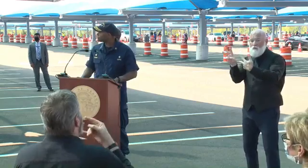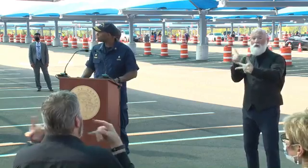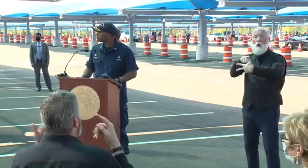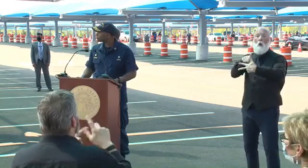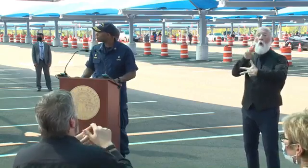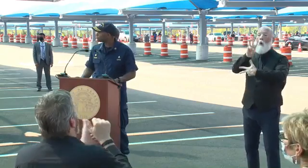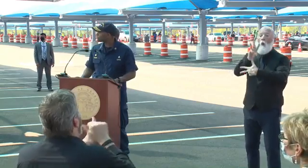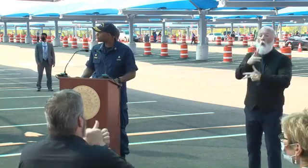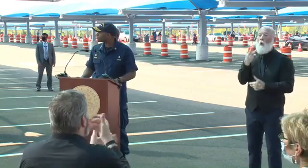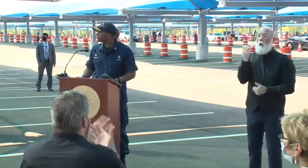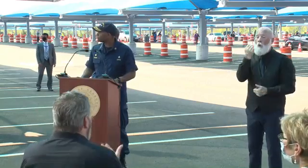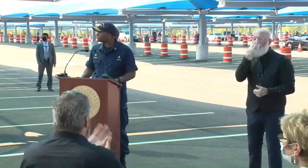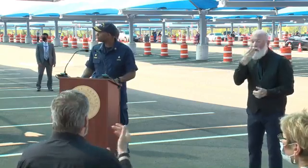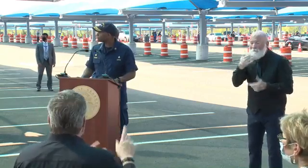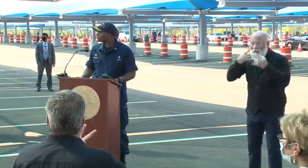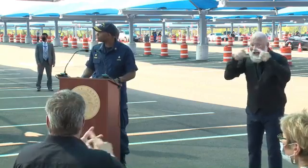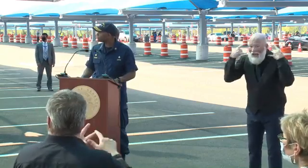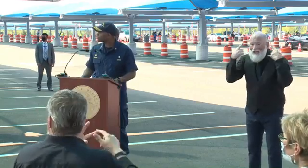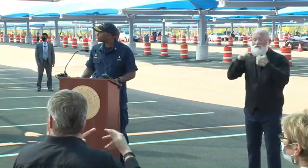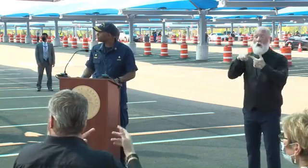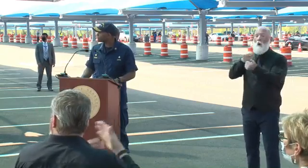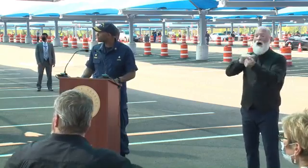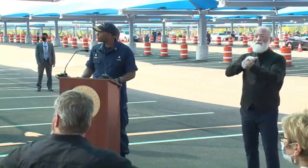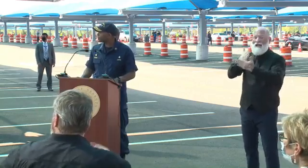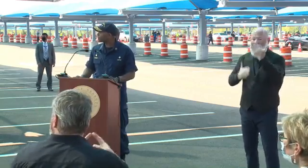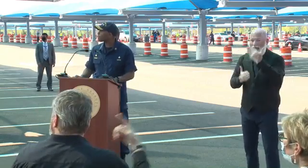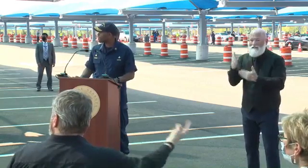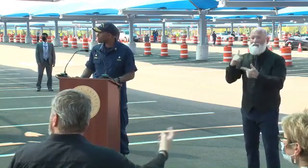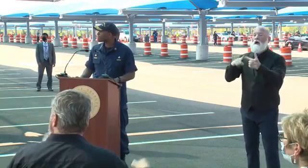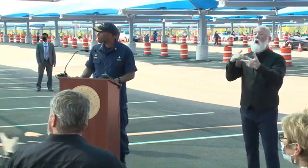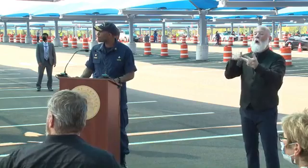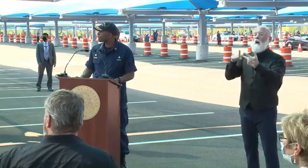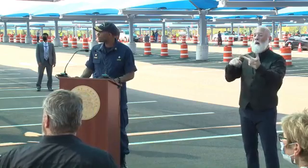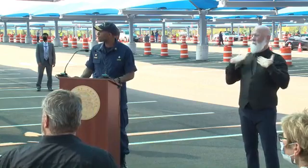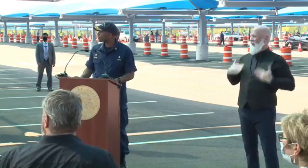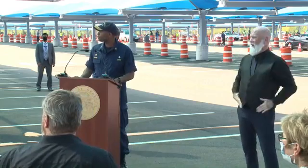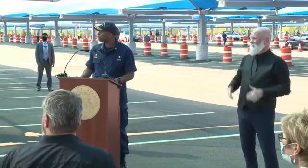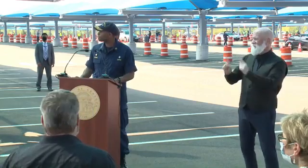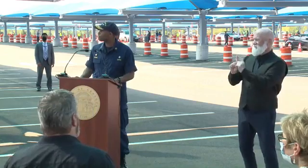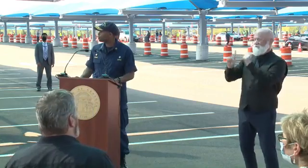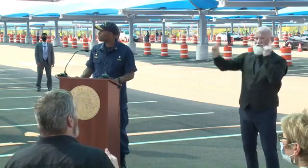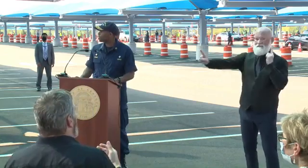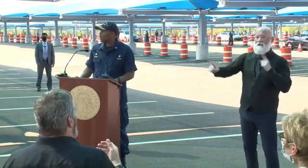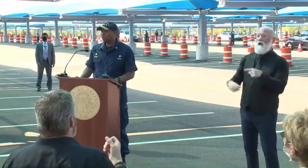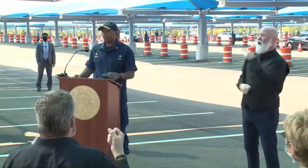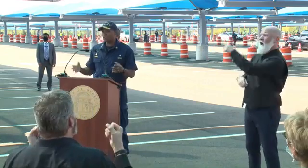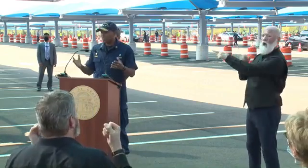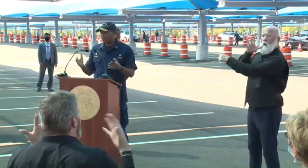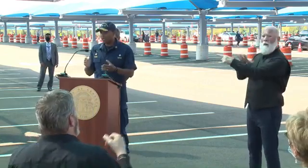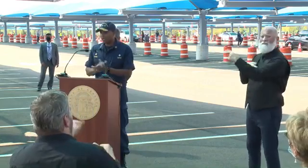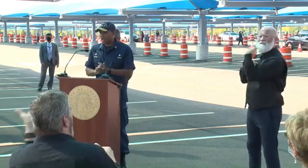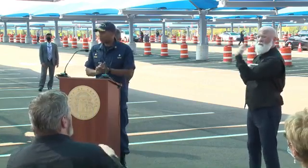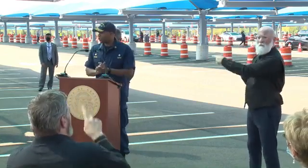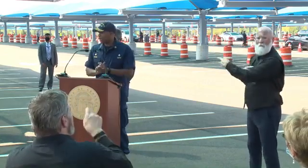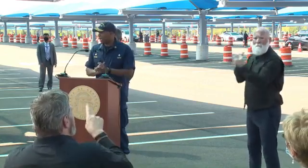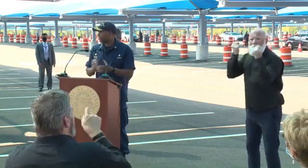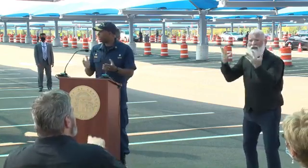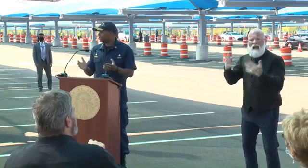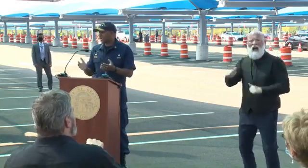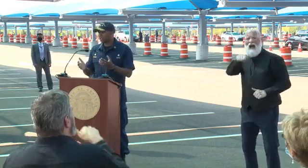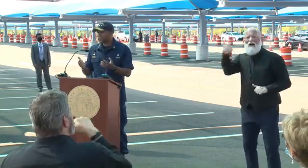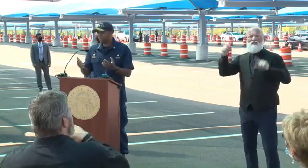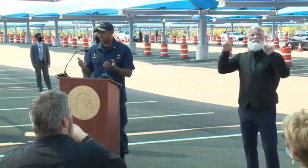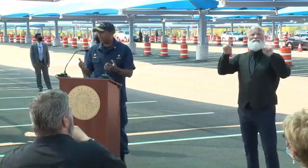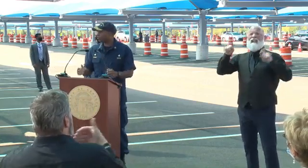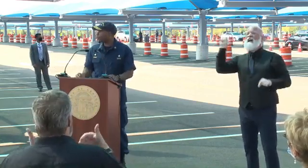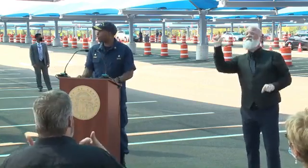get the test results back within 48 to 72 hours? Other testing sites are having week-long delays. Well, again, I'd